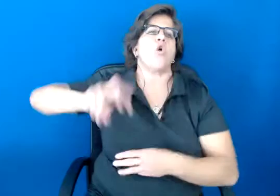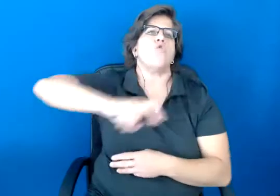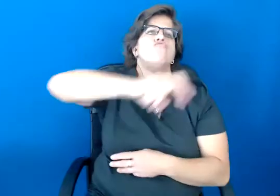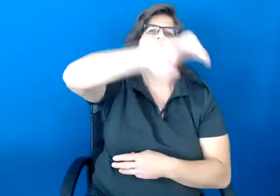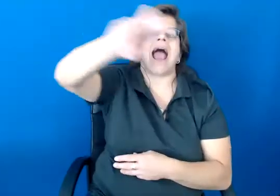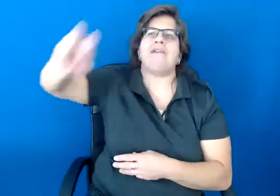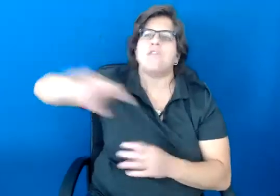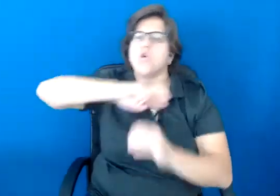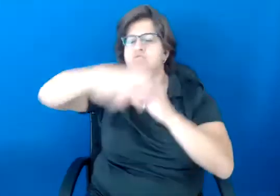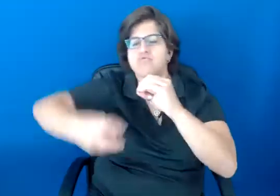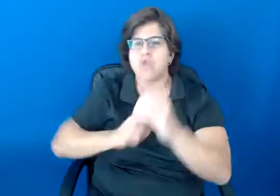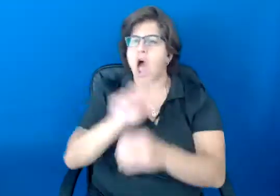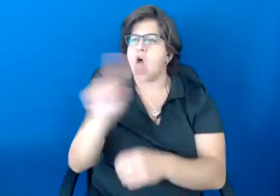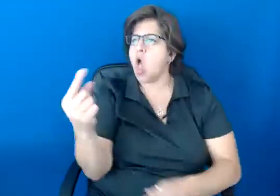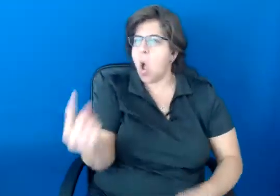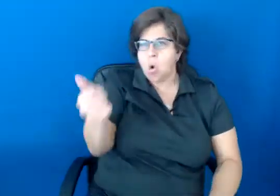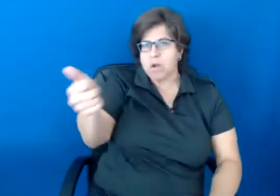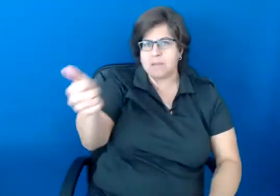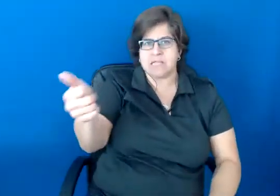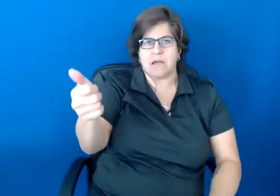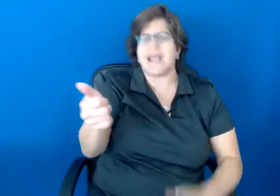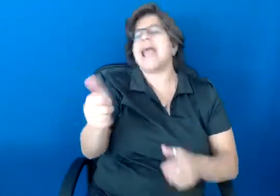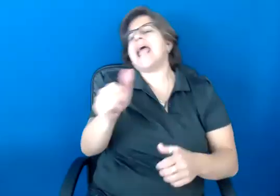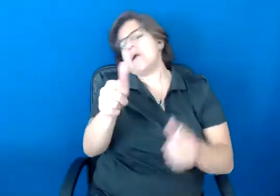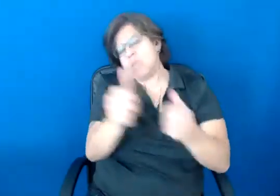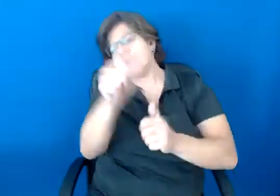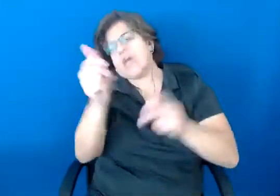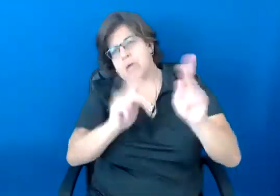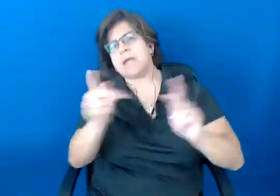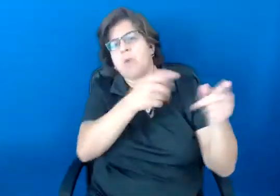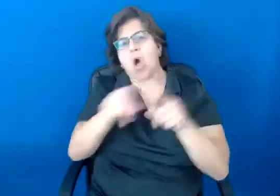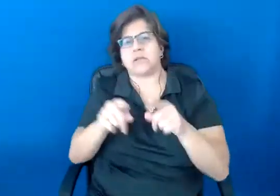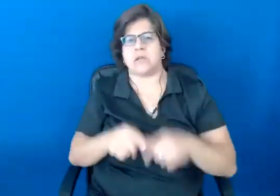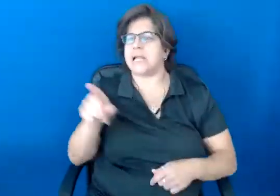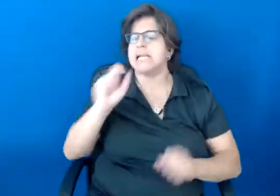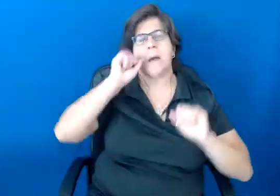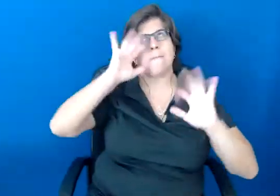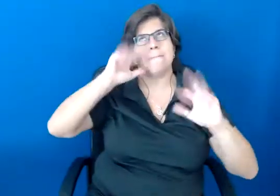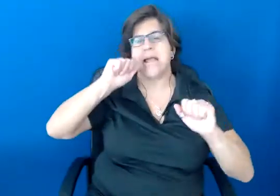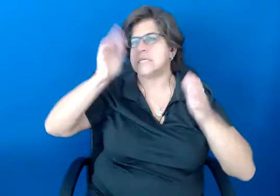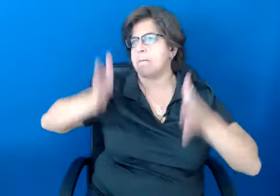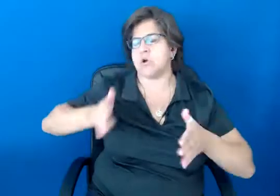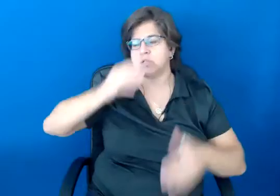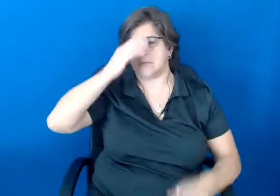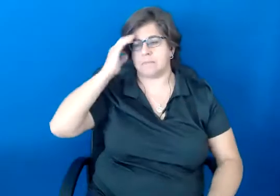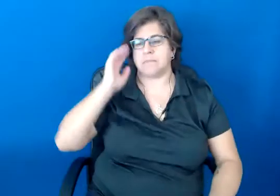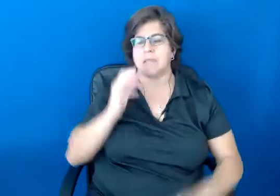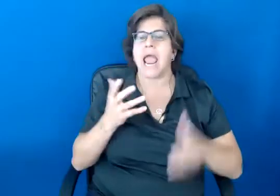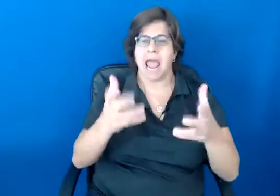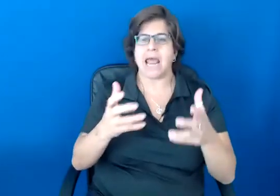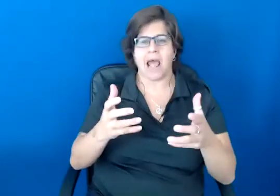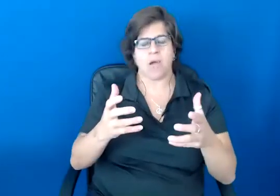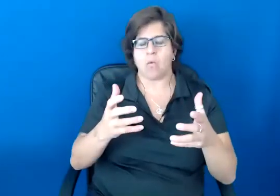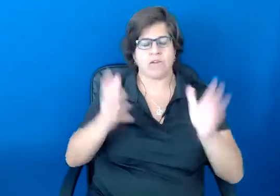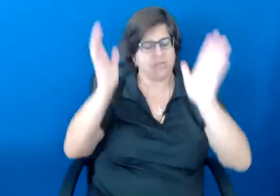He travels the world alone and with people. He is an amazing man. And I just want to